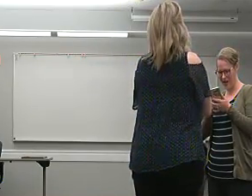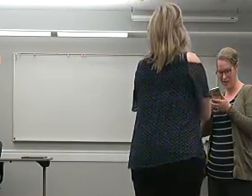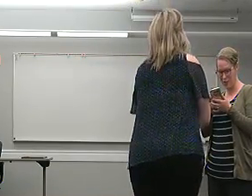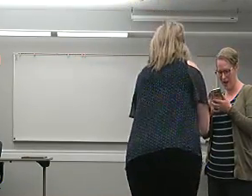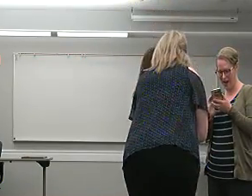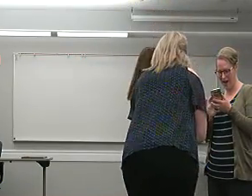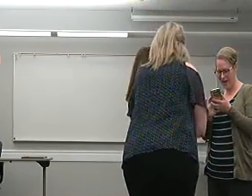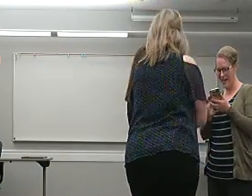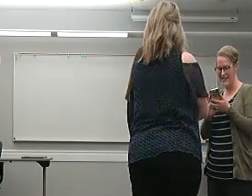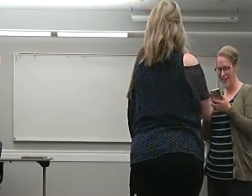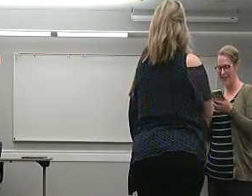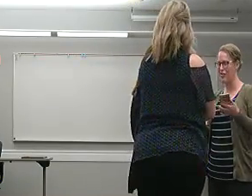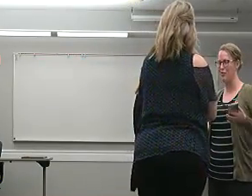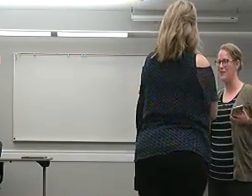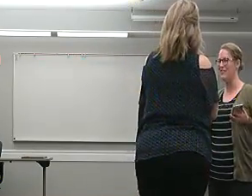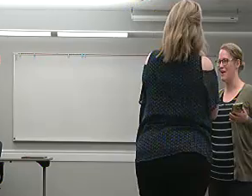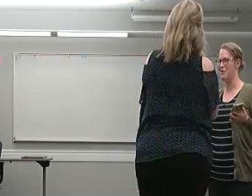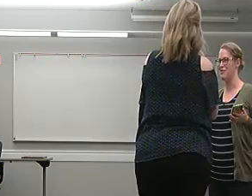He has like 3 viral